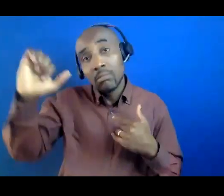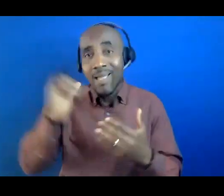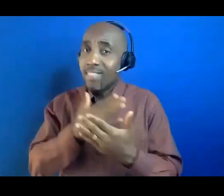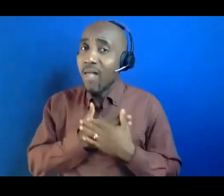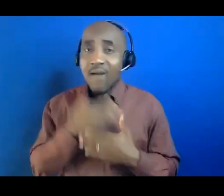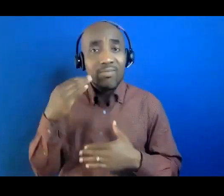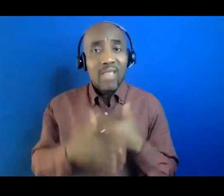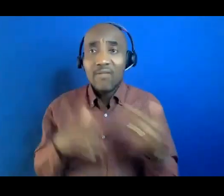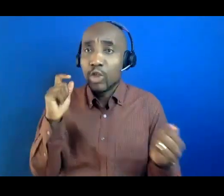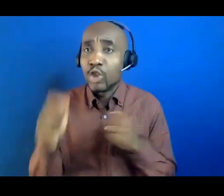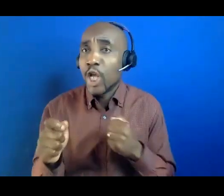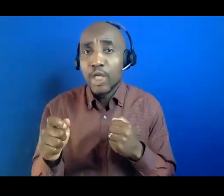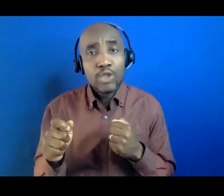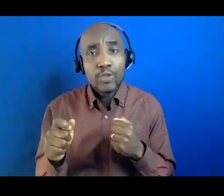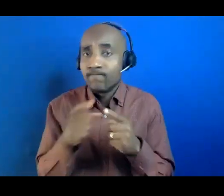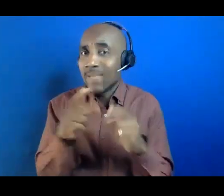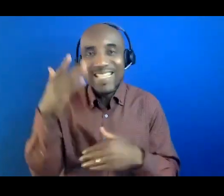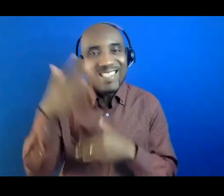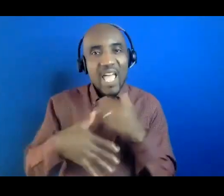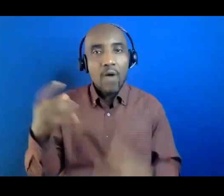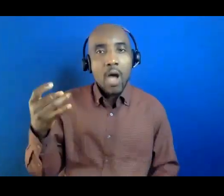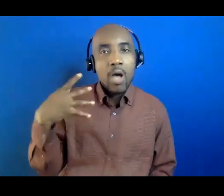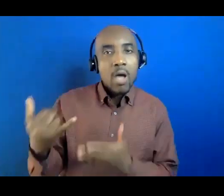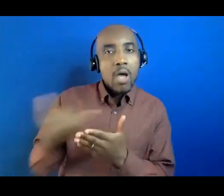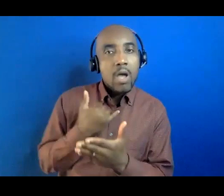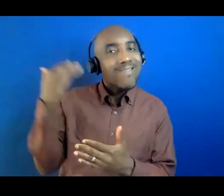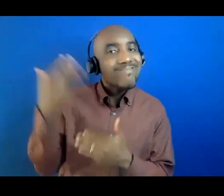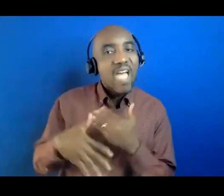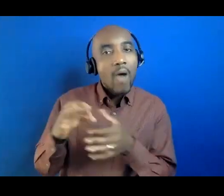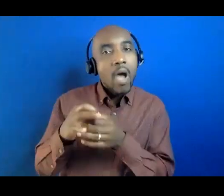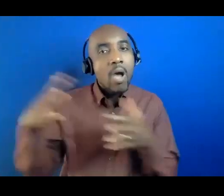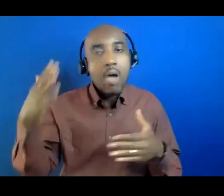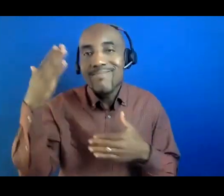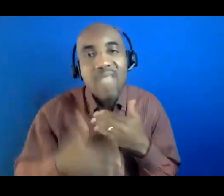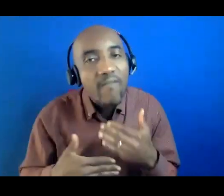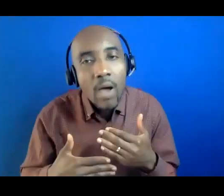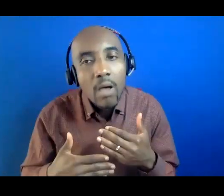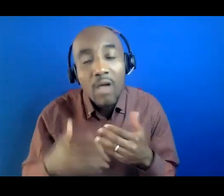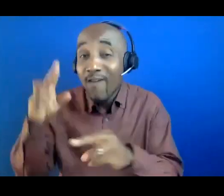changes. We will never be abandoned, and we will never be unloved by the